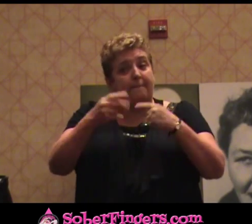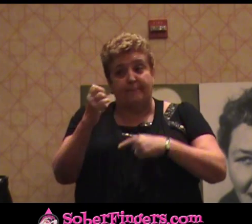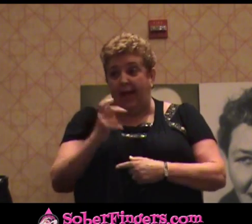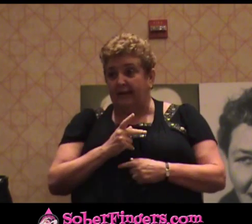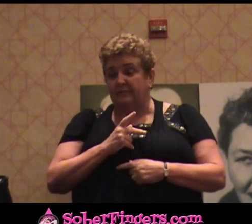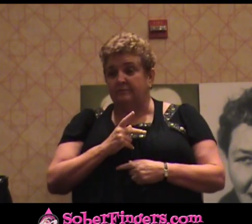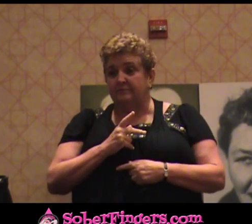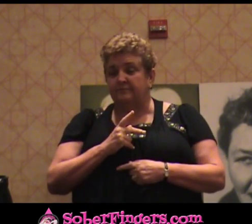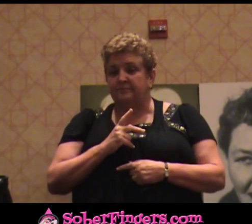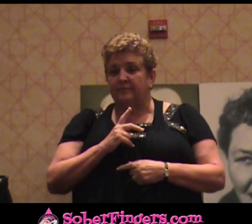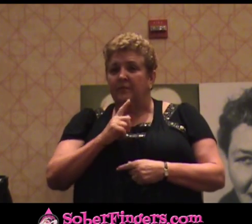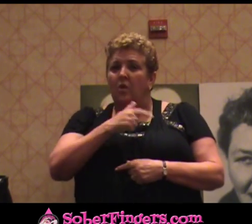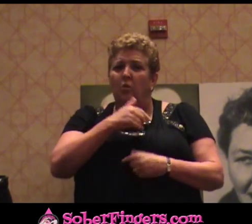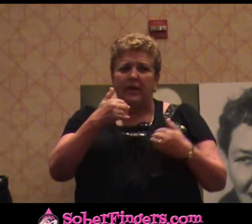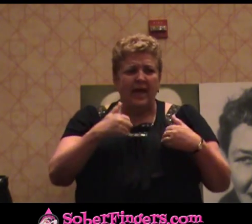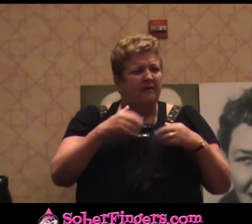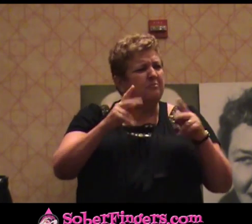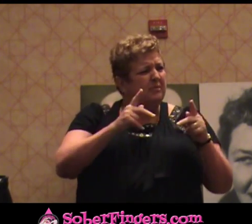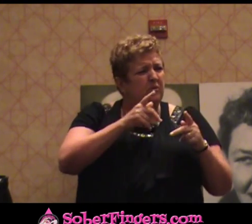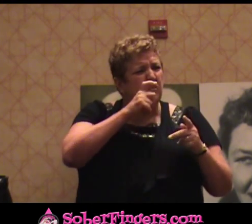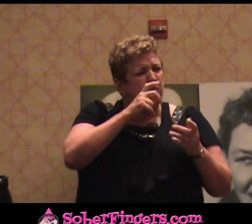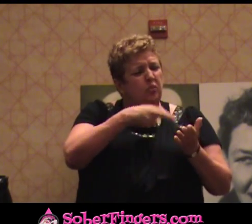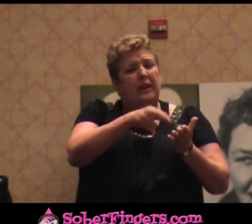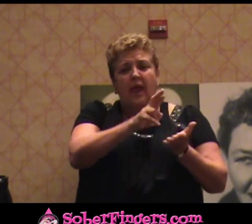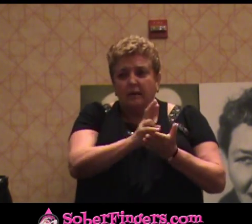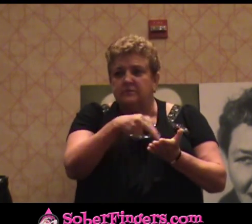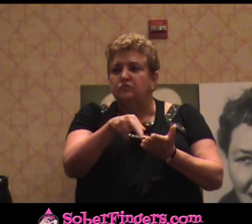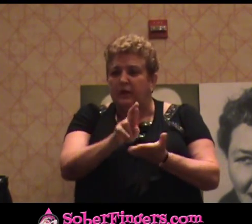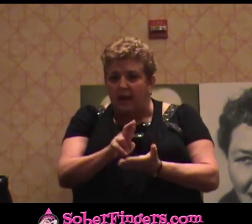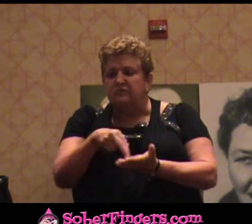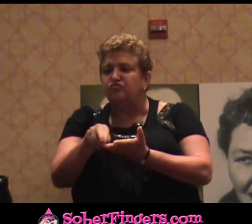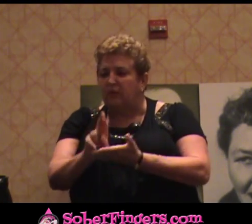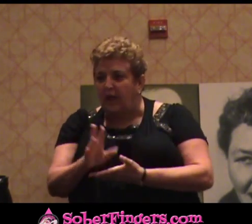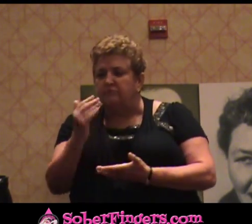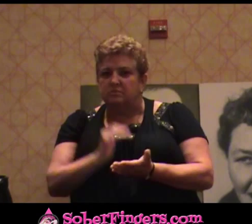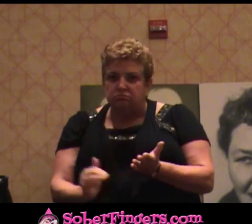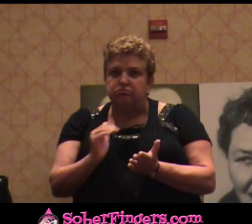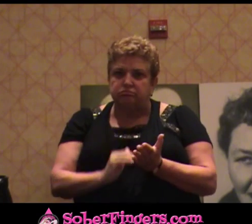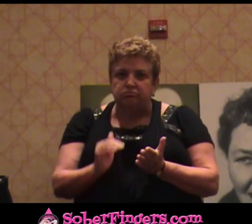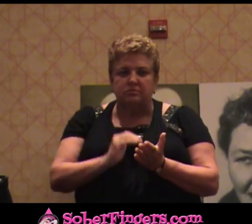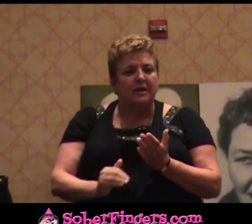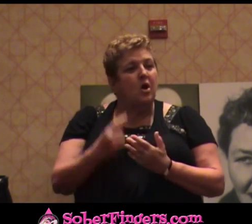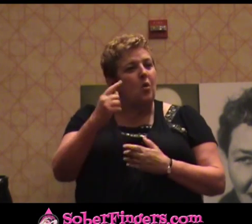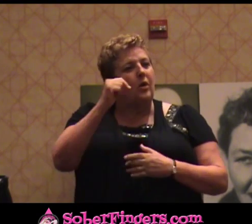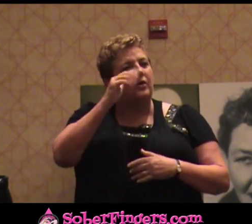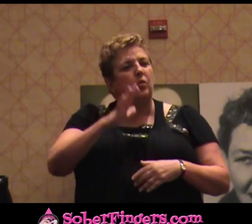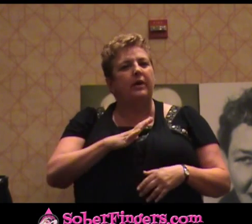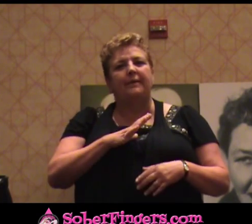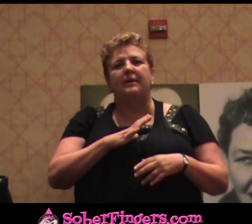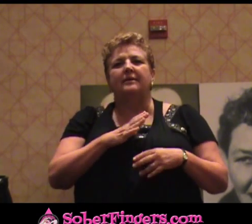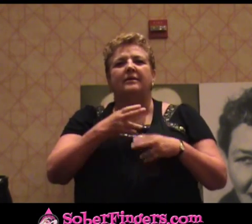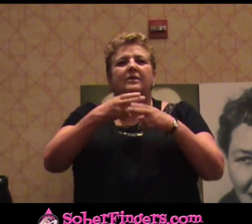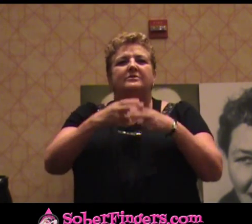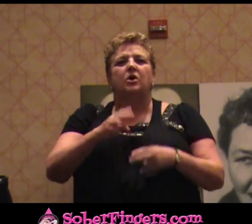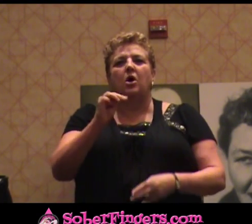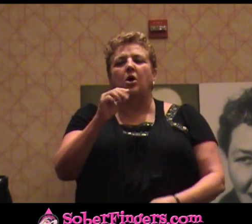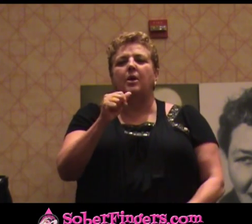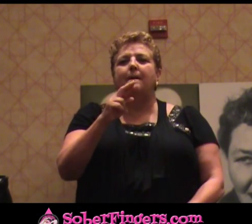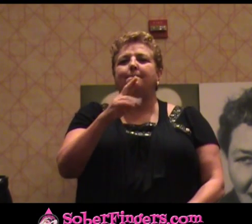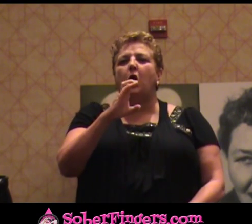lot, we call relapses and retreads. In my home group, this woman Marcy used to call the relapsers our scouts. And she said they go out